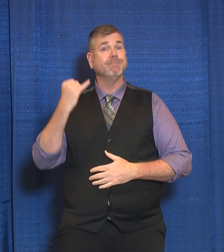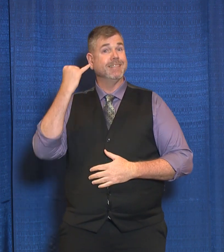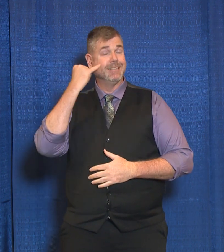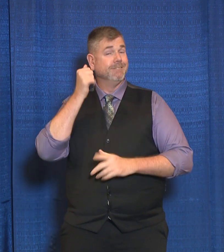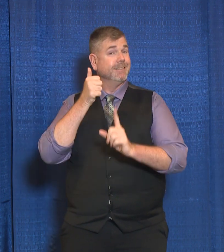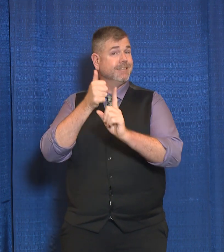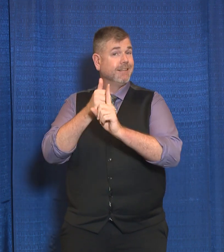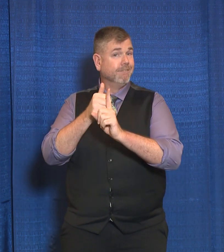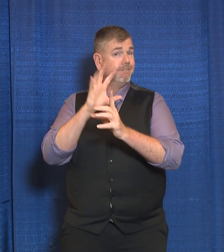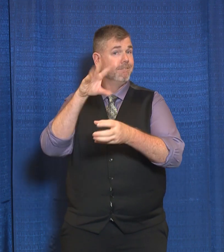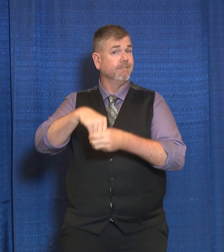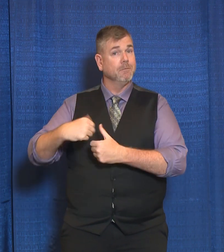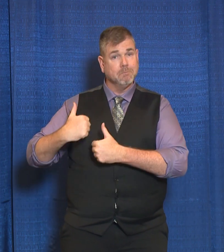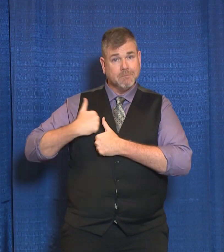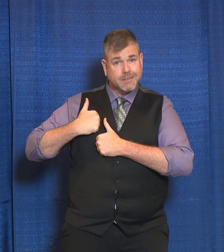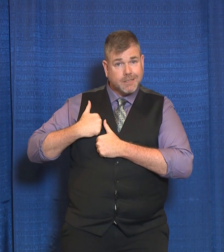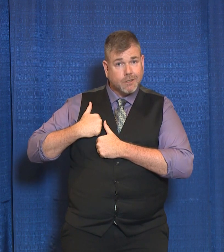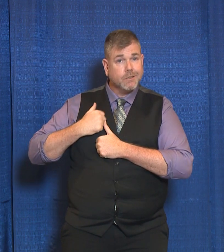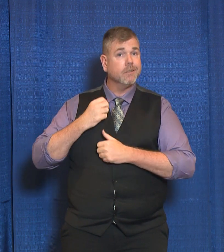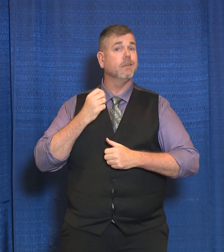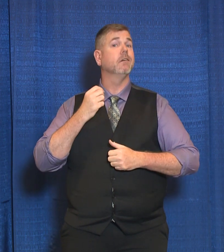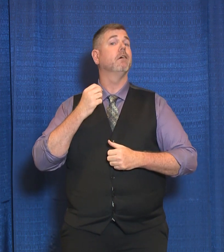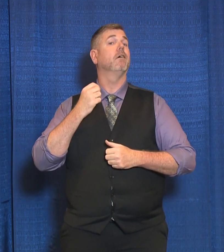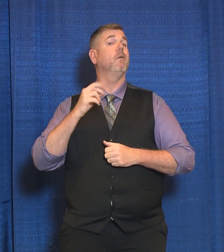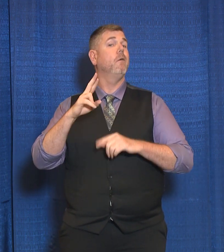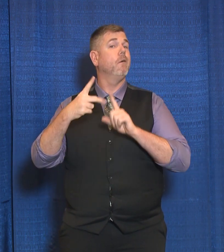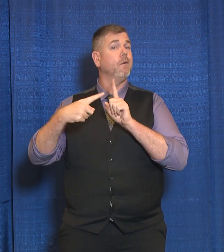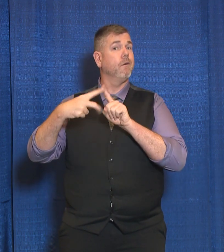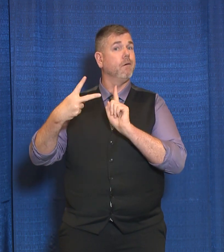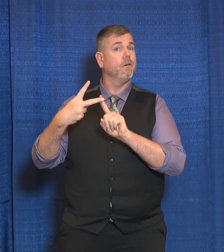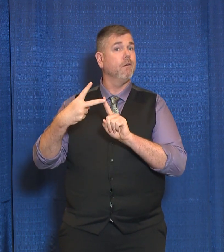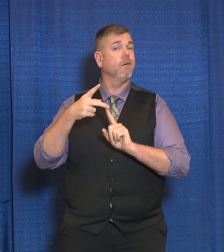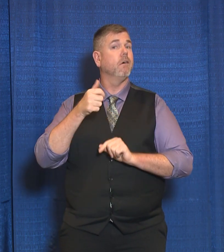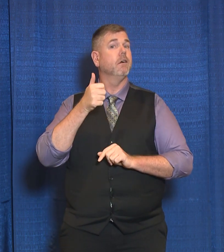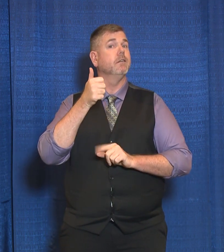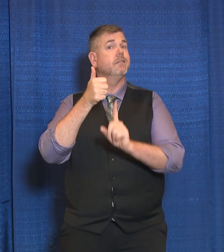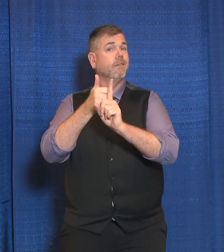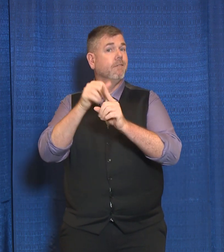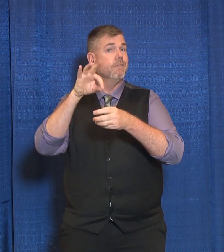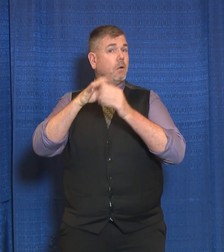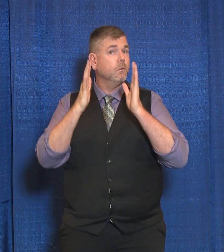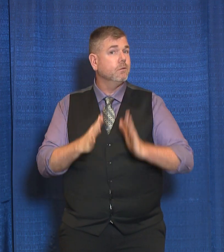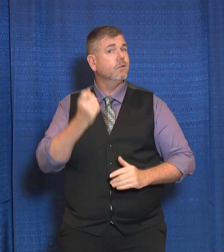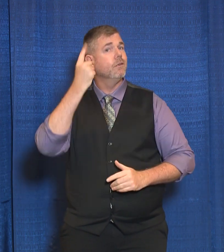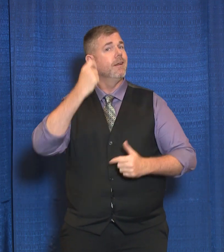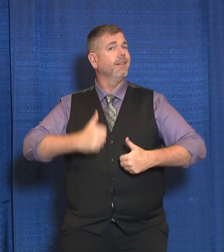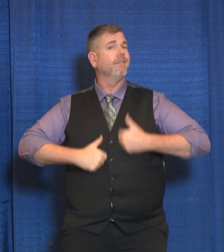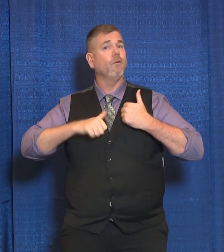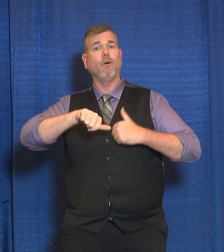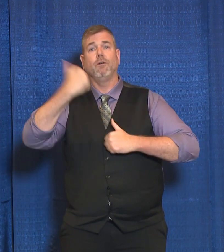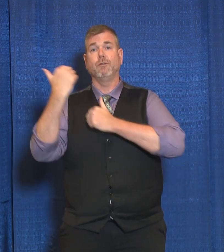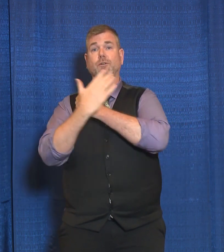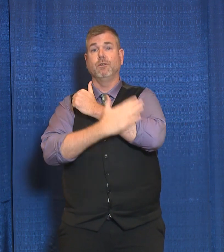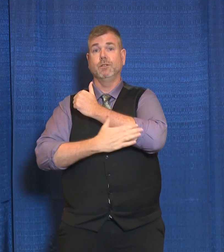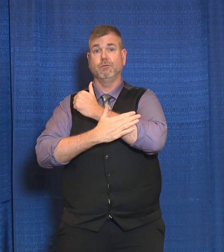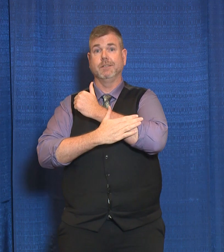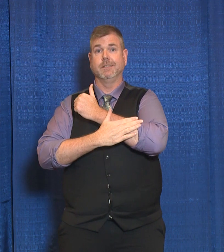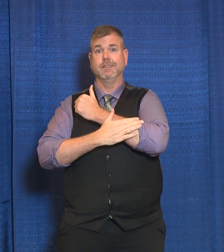For military and overseas voters, this section is titled California Residence Address.